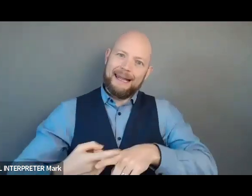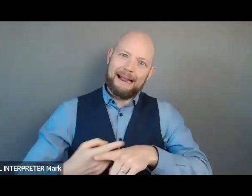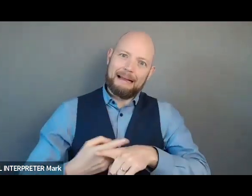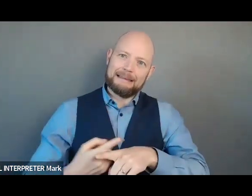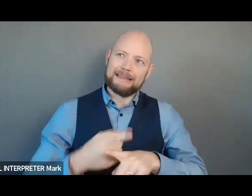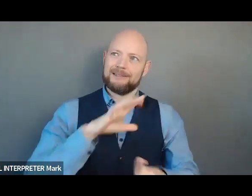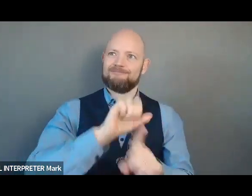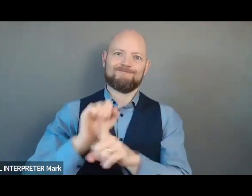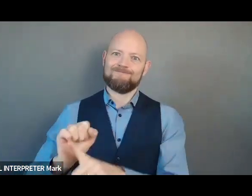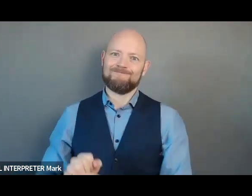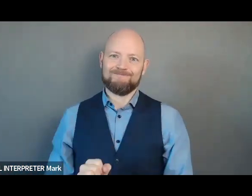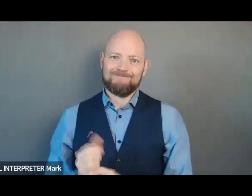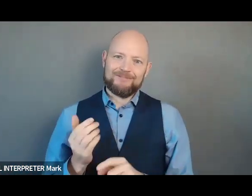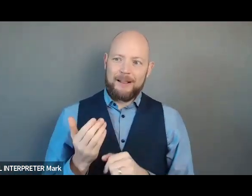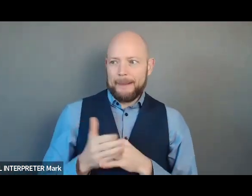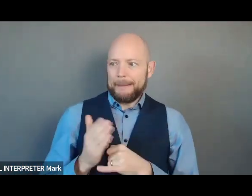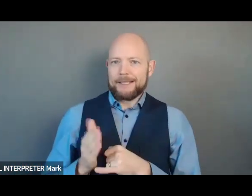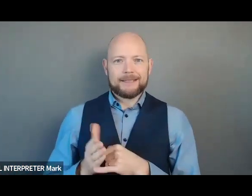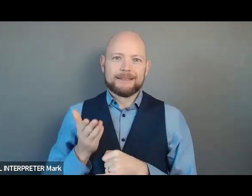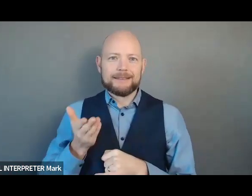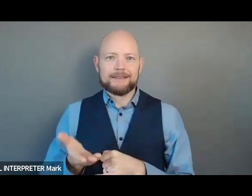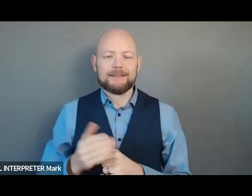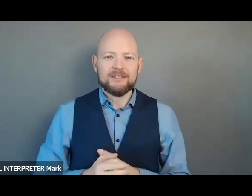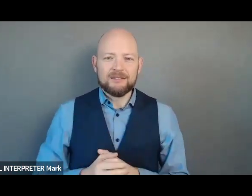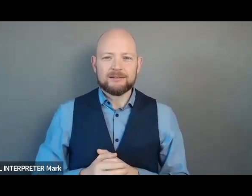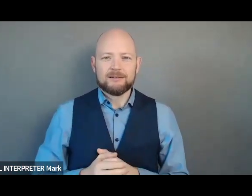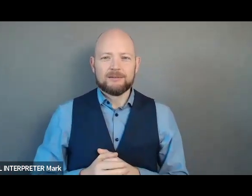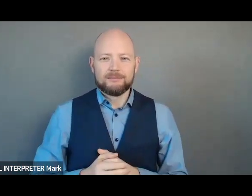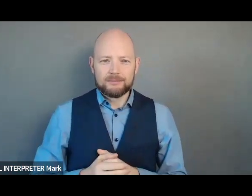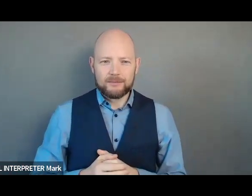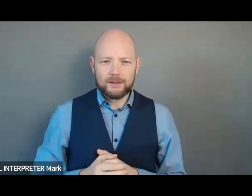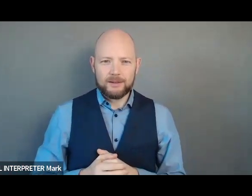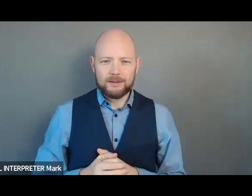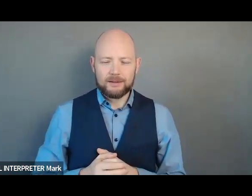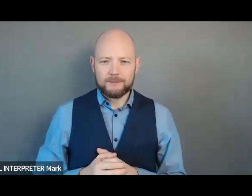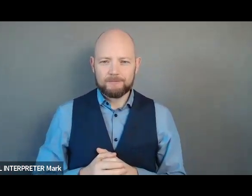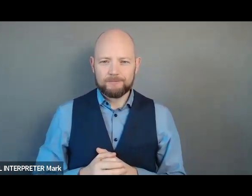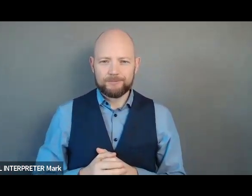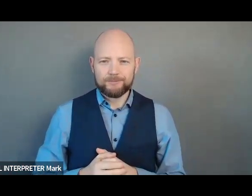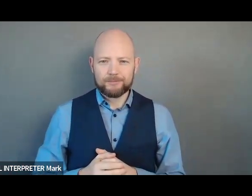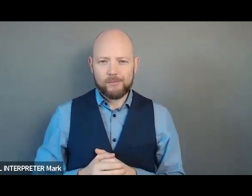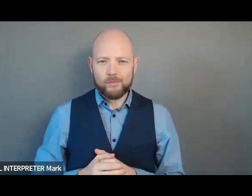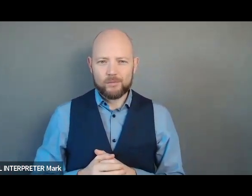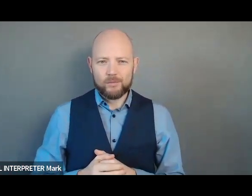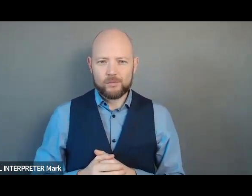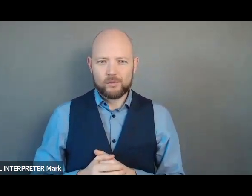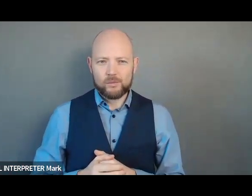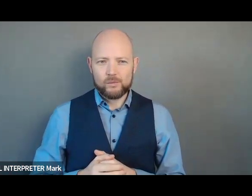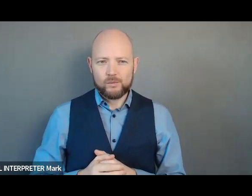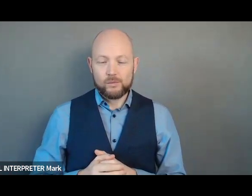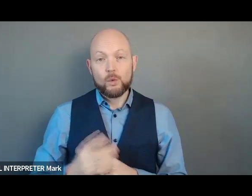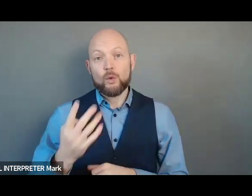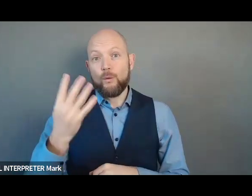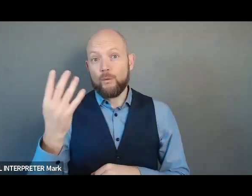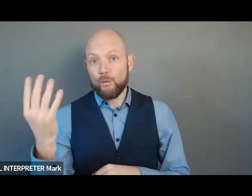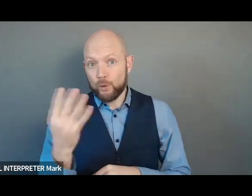major limitation to our study. Having said that, 14 participants, those 14 participants were